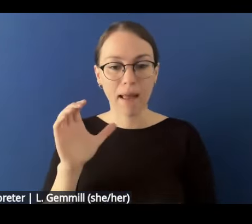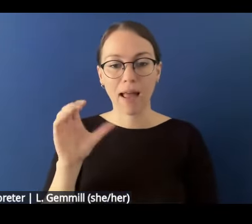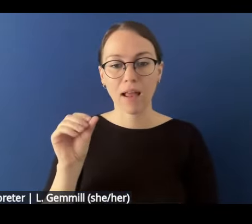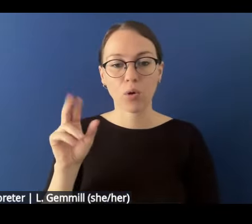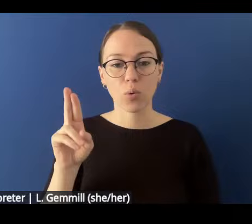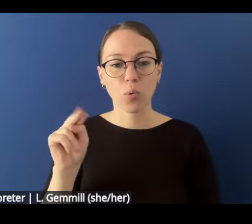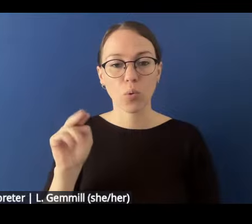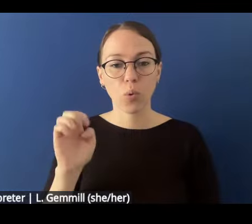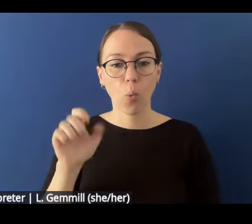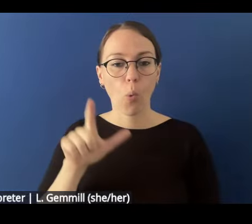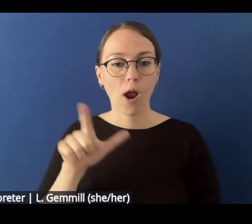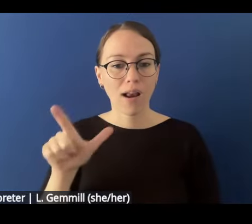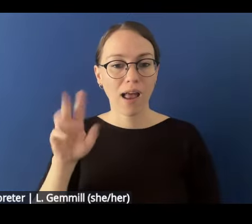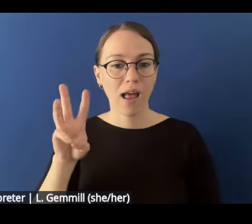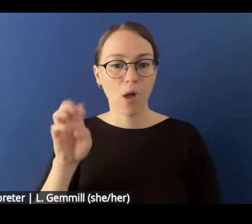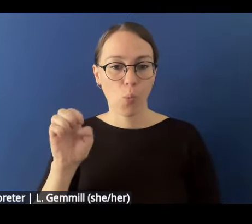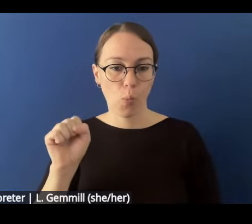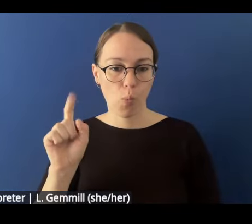And